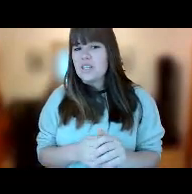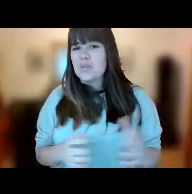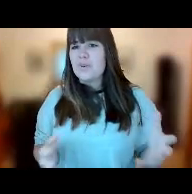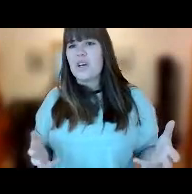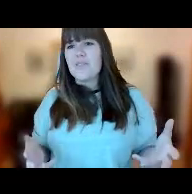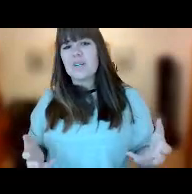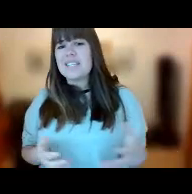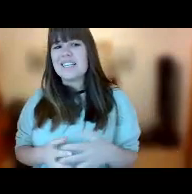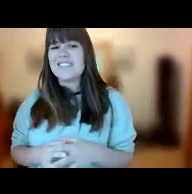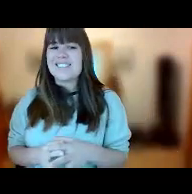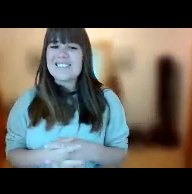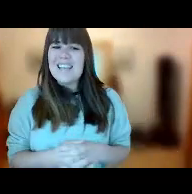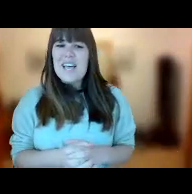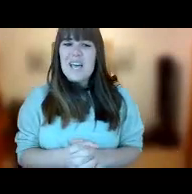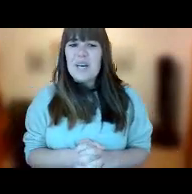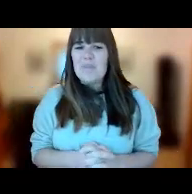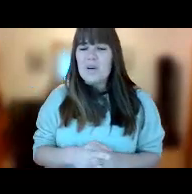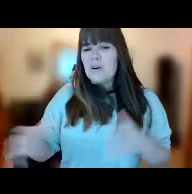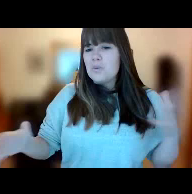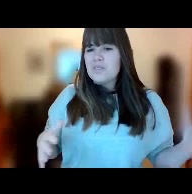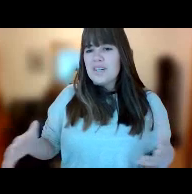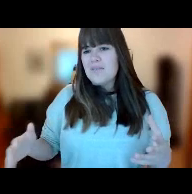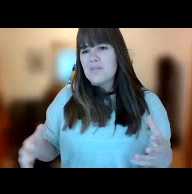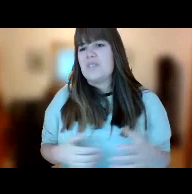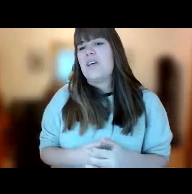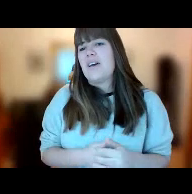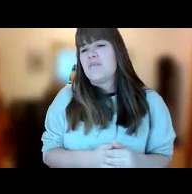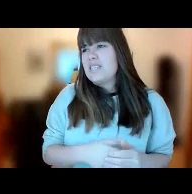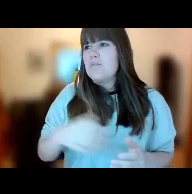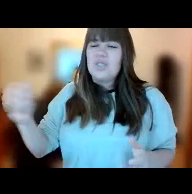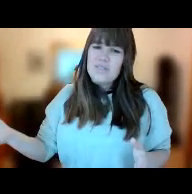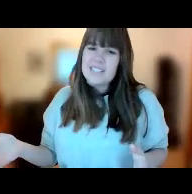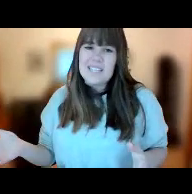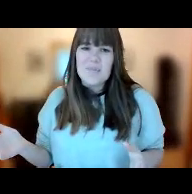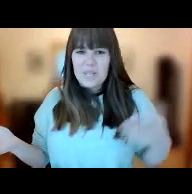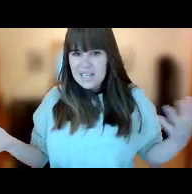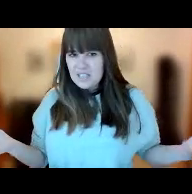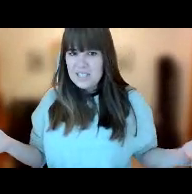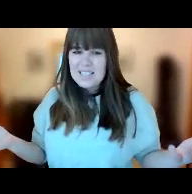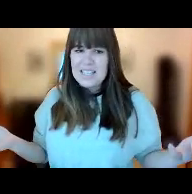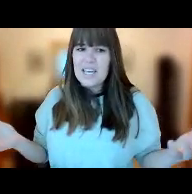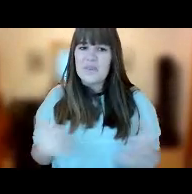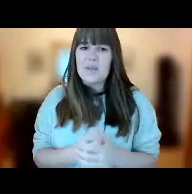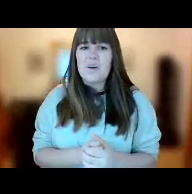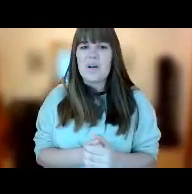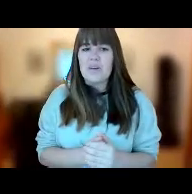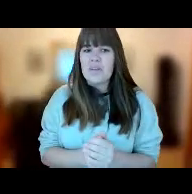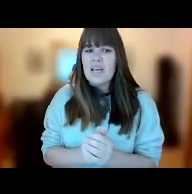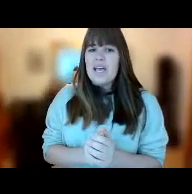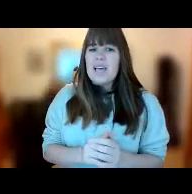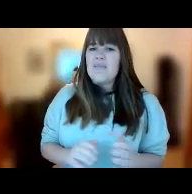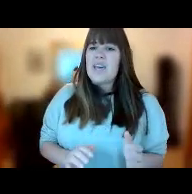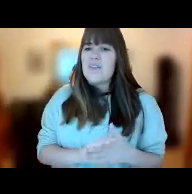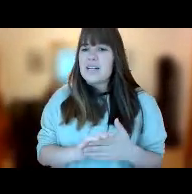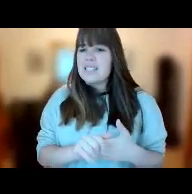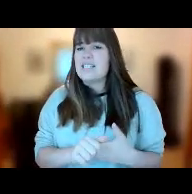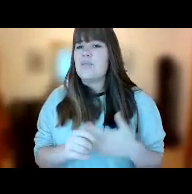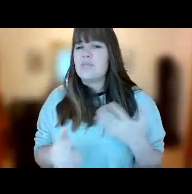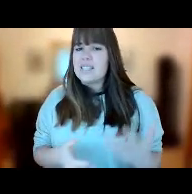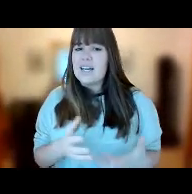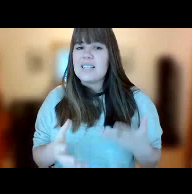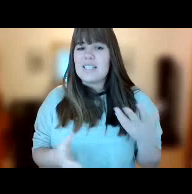that I think we can do within our organisations at all different levels. So that reception, for example, in a leisure centre that we work with, if they